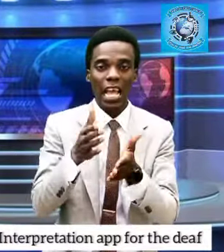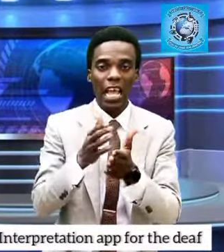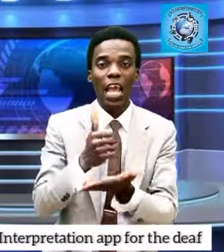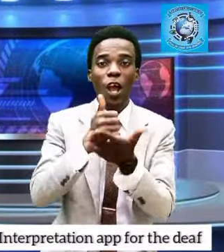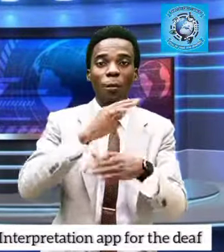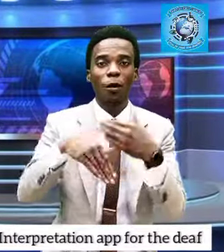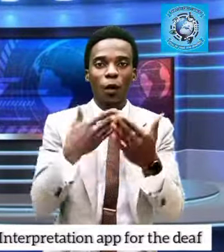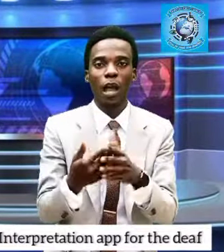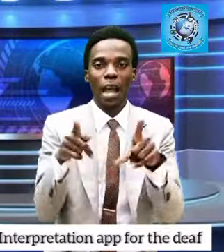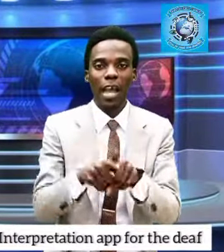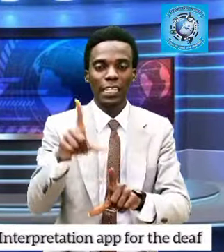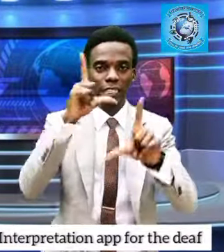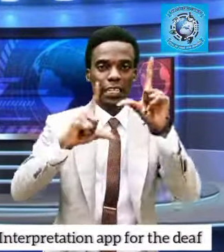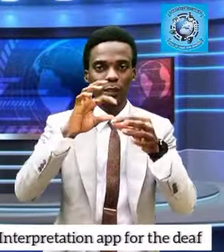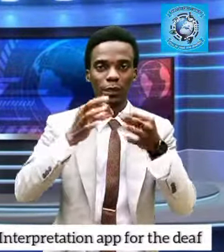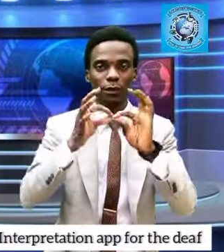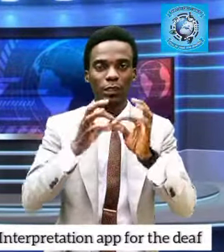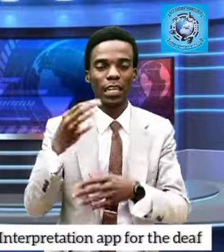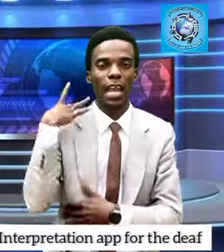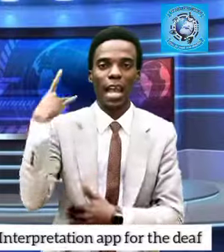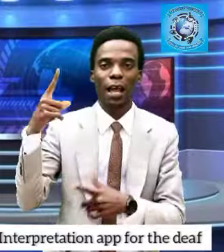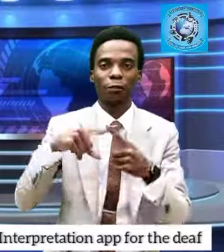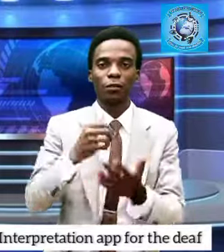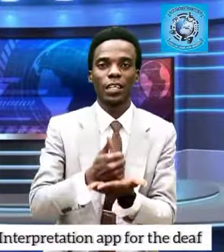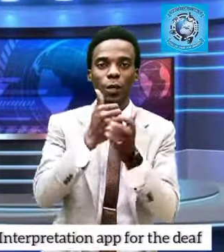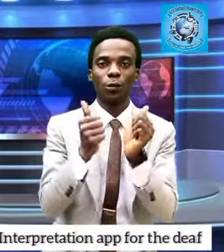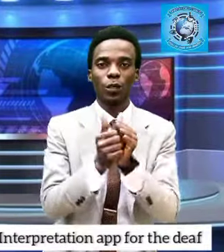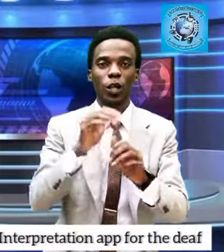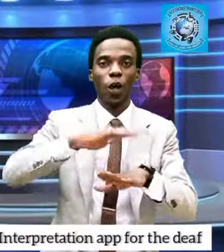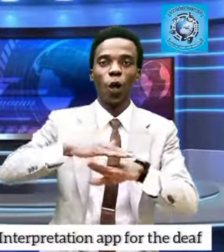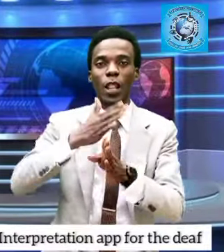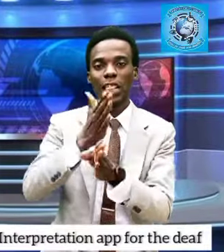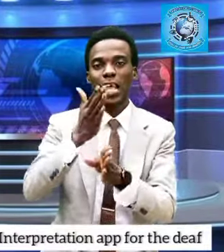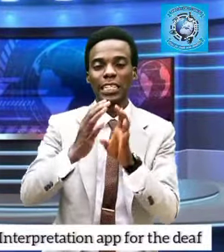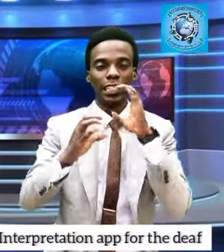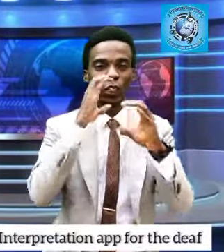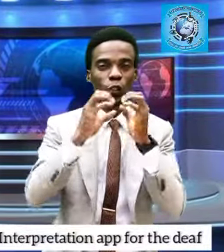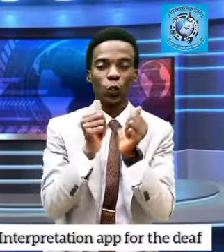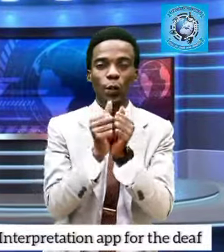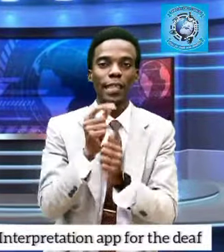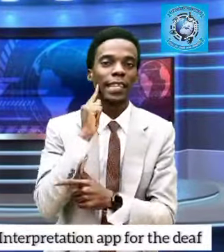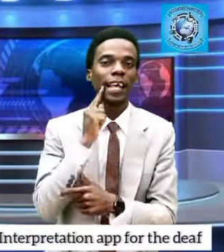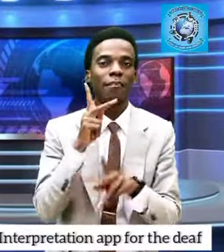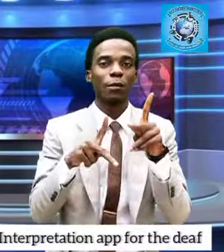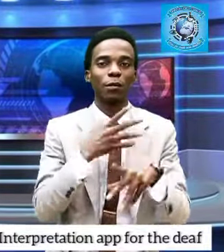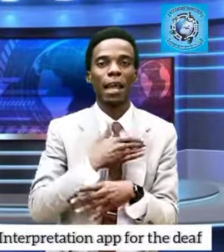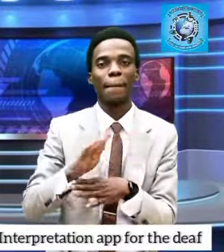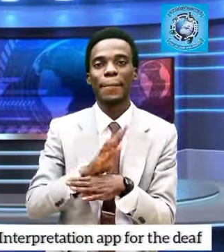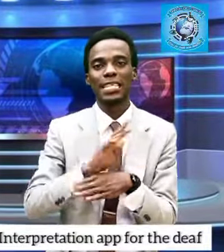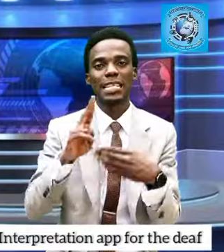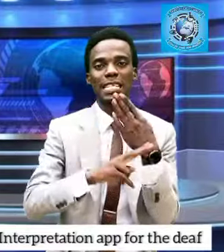a sign language interpretation mobile app to help with online interactions between deaf people and